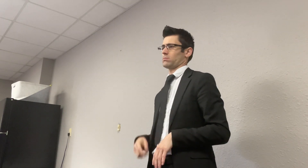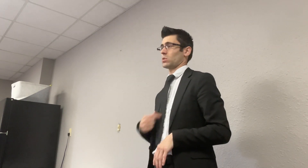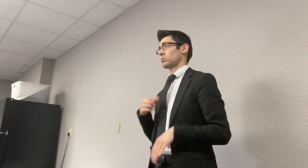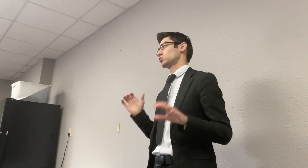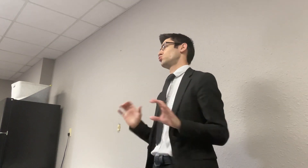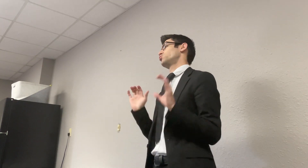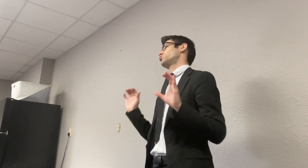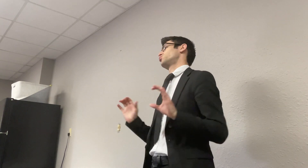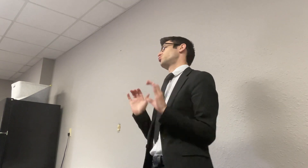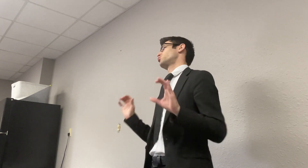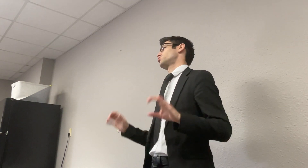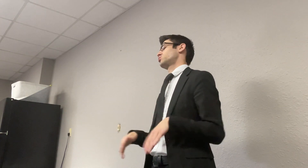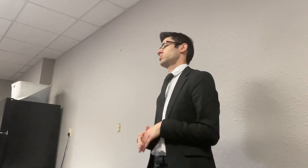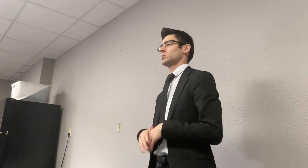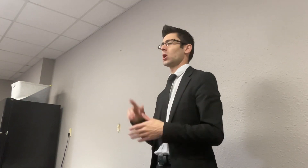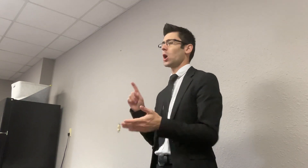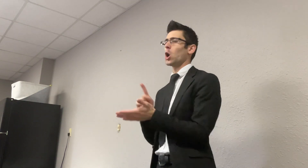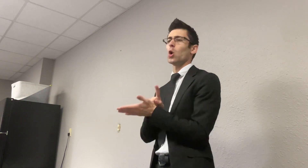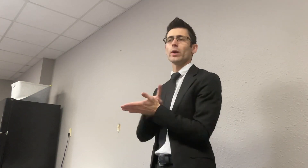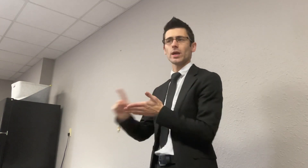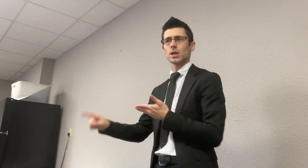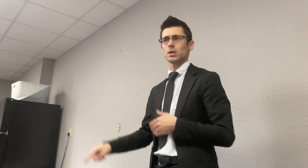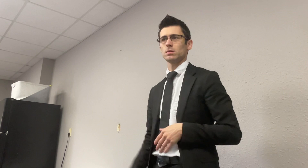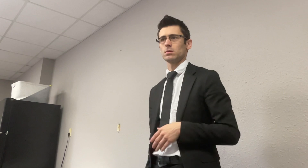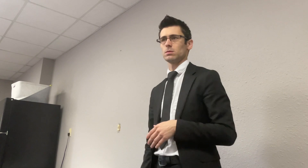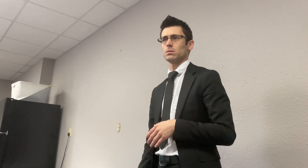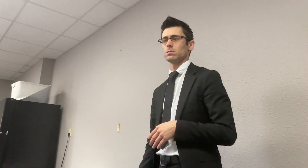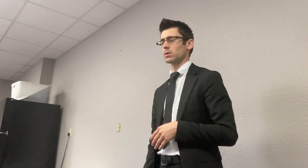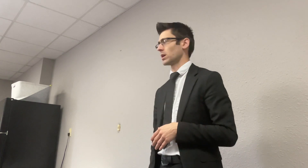I was just about to do that. All week. Okay?